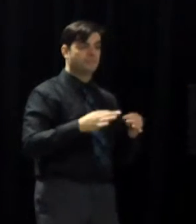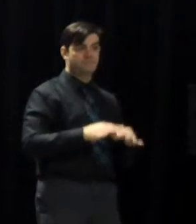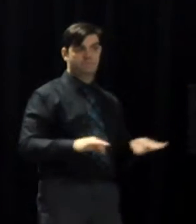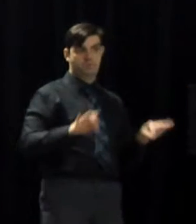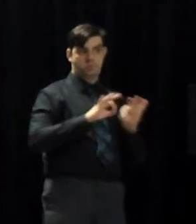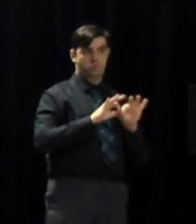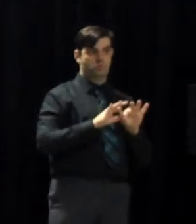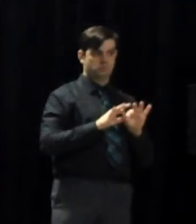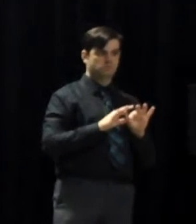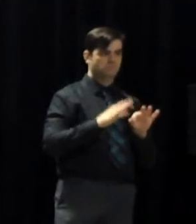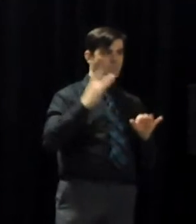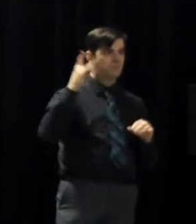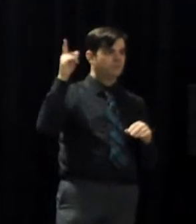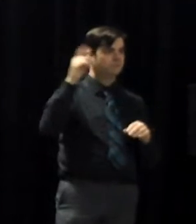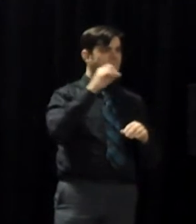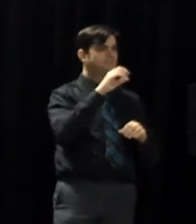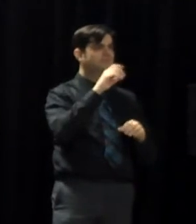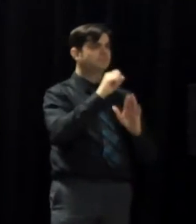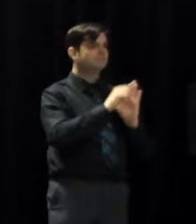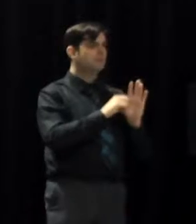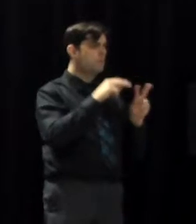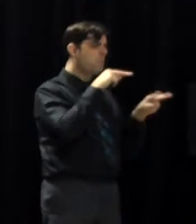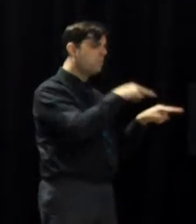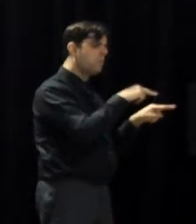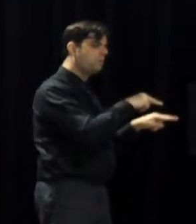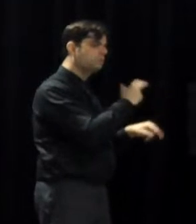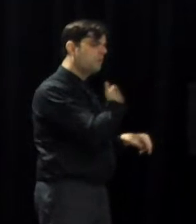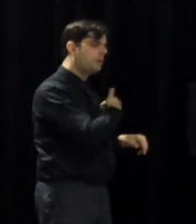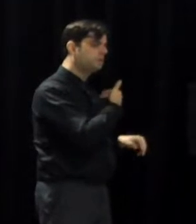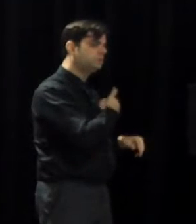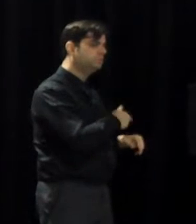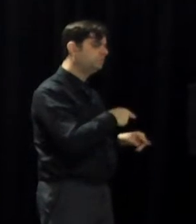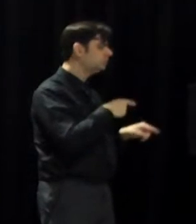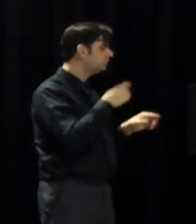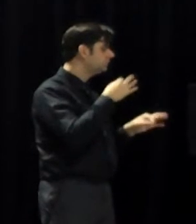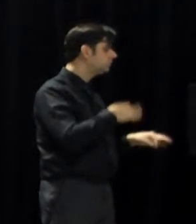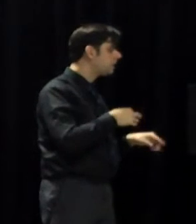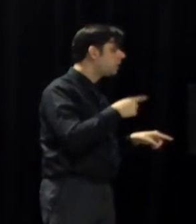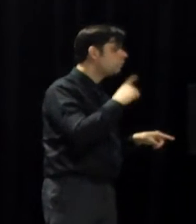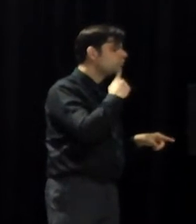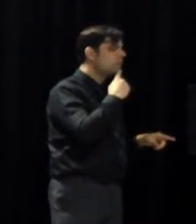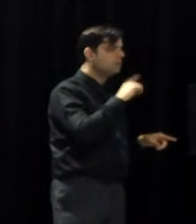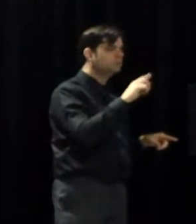Yep. And we're at 76% now, at least as of yesterday.